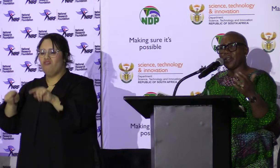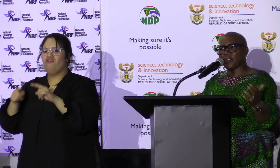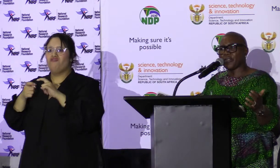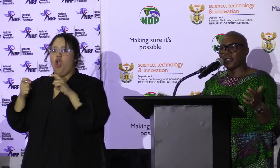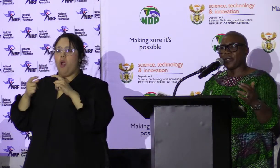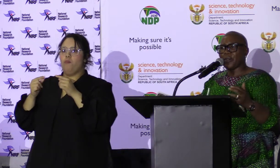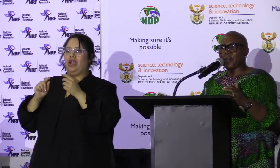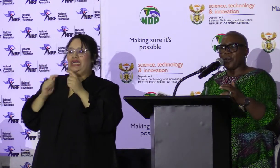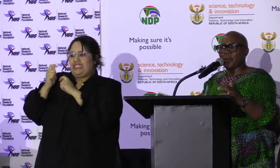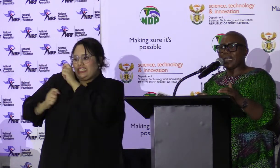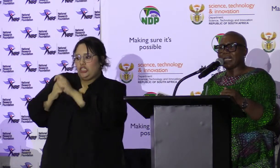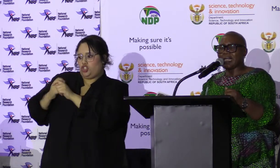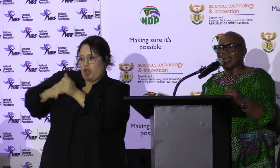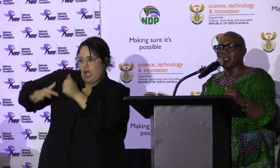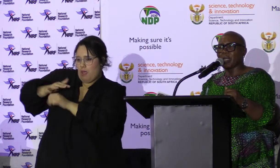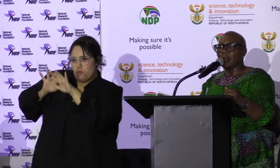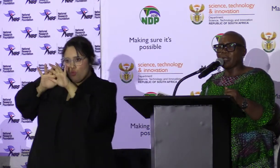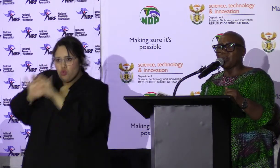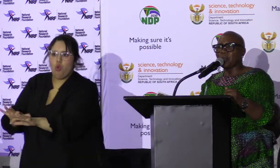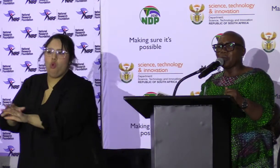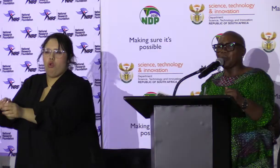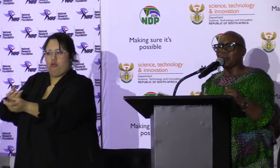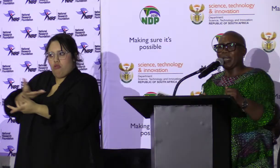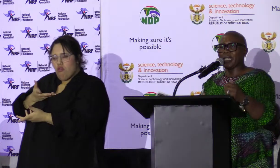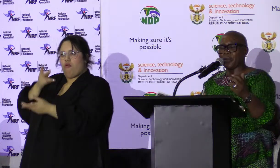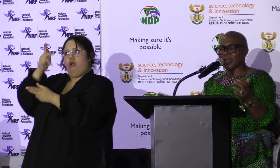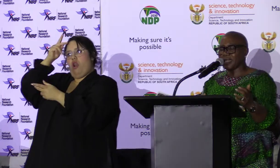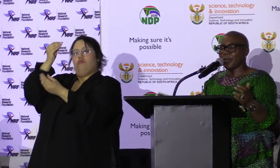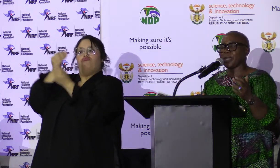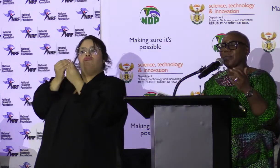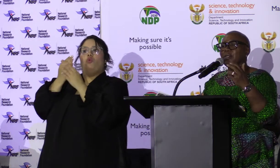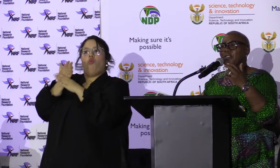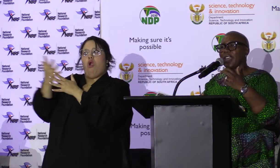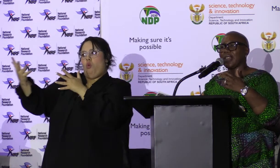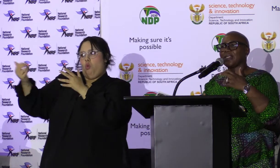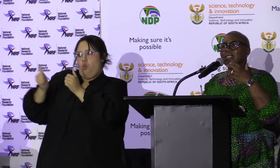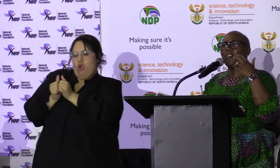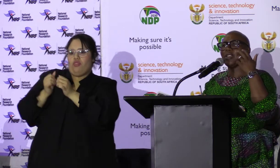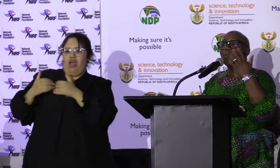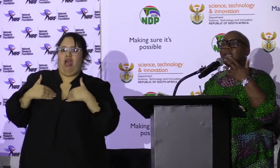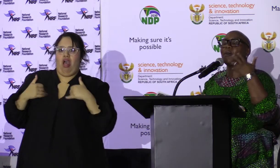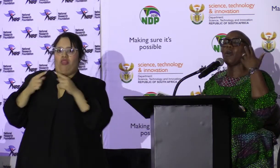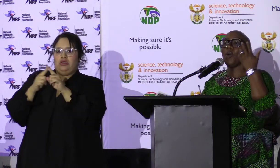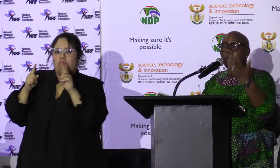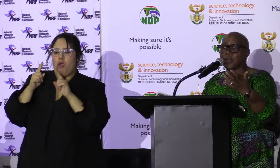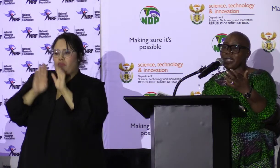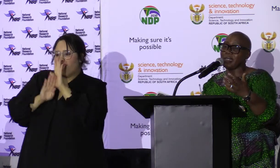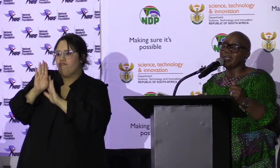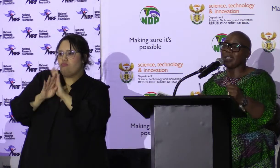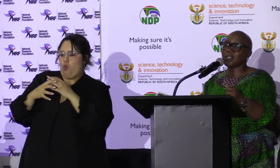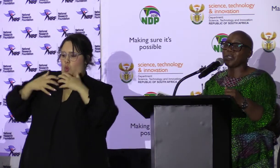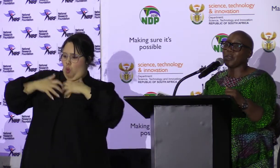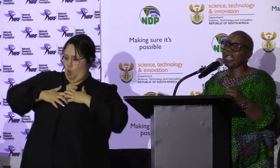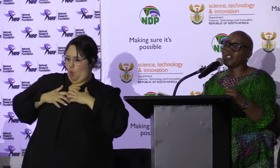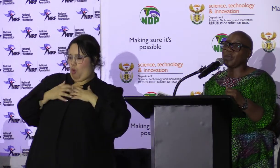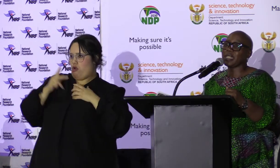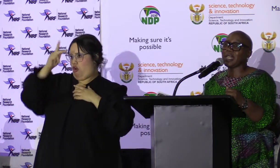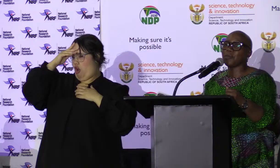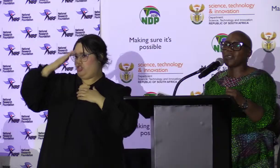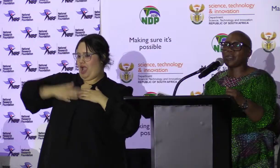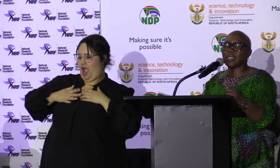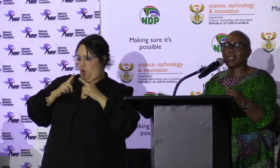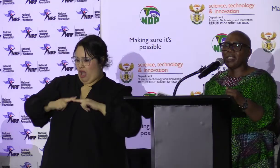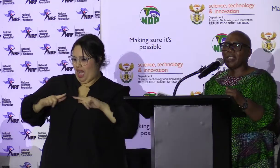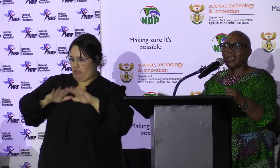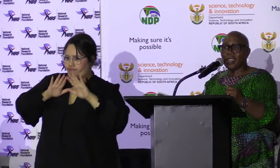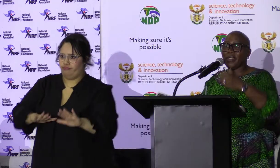We're talking of what is it that you can do working with the Department of Health, developing our own indigenous knowledge when